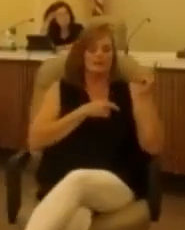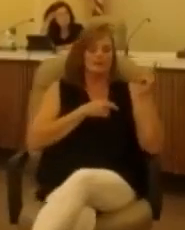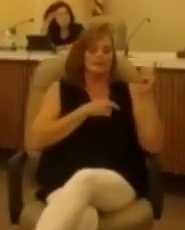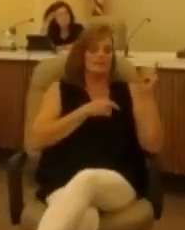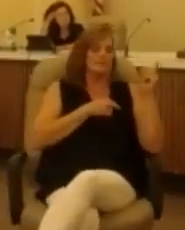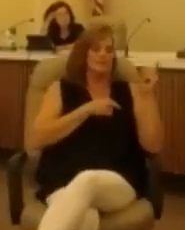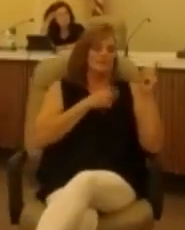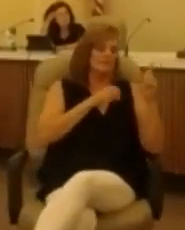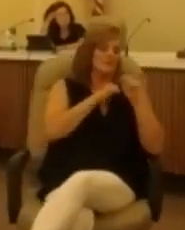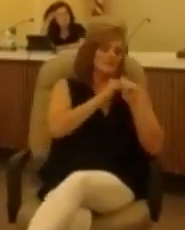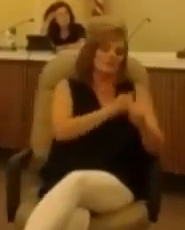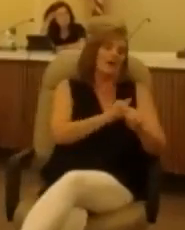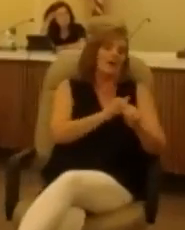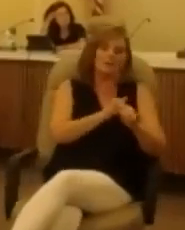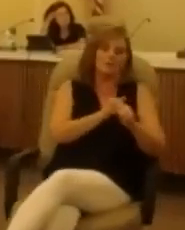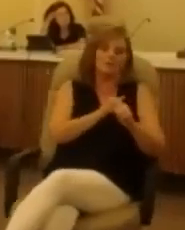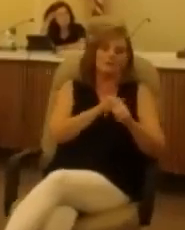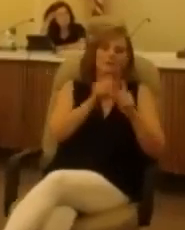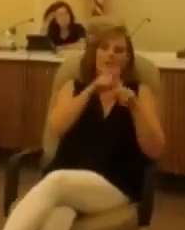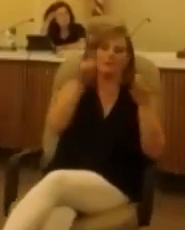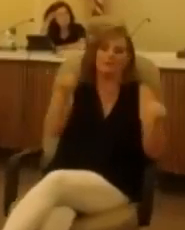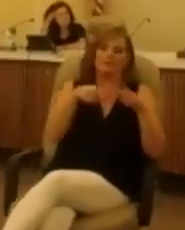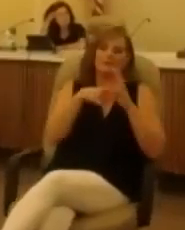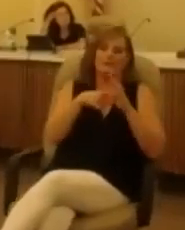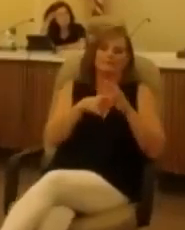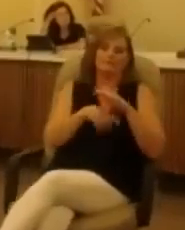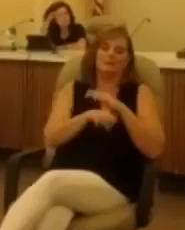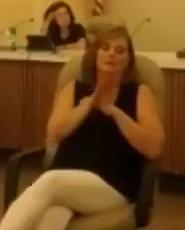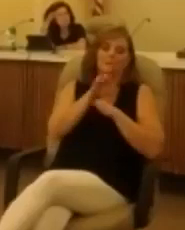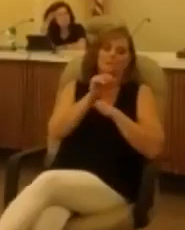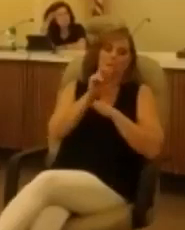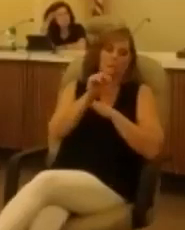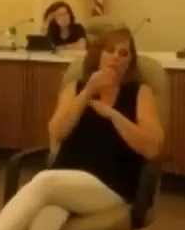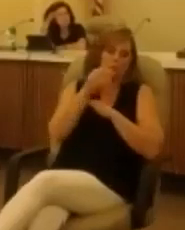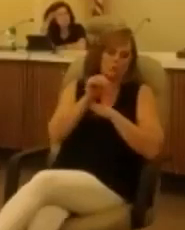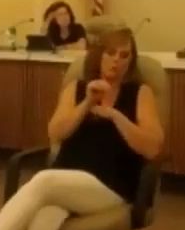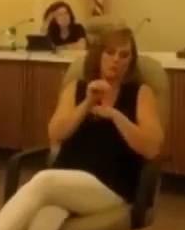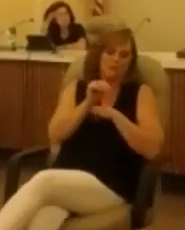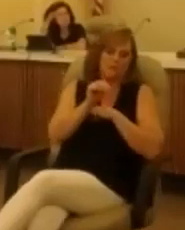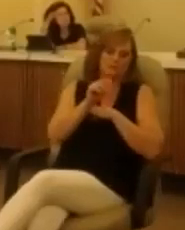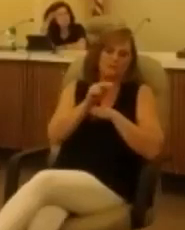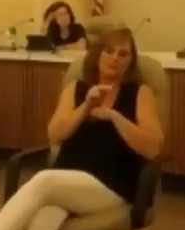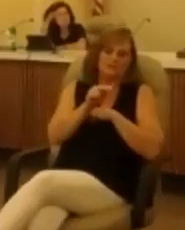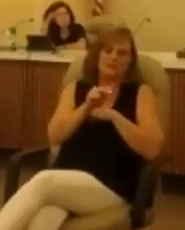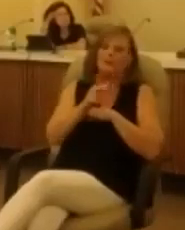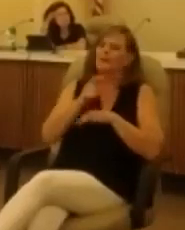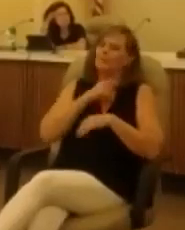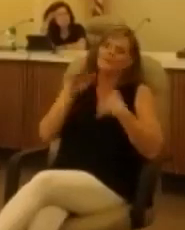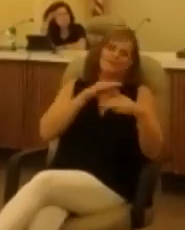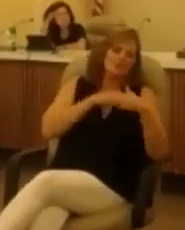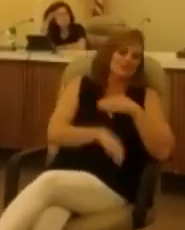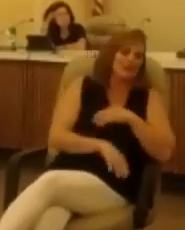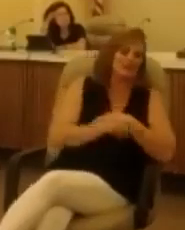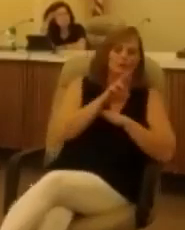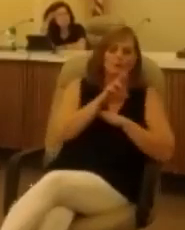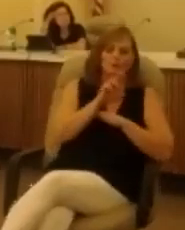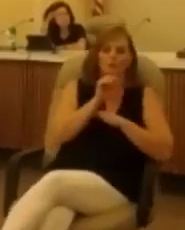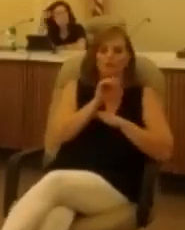just follow the signs. It's Bushman Cabin parking lot, but basically if you just come in at the rec center, follow the